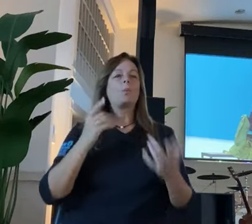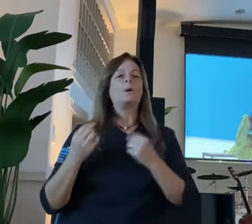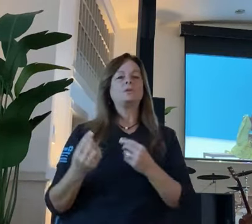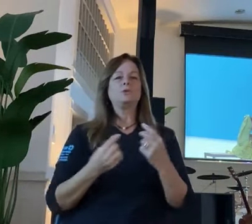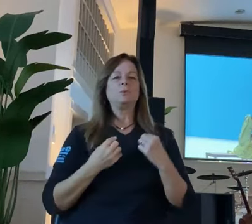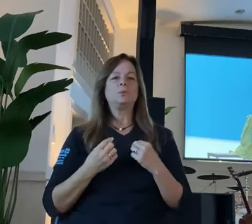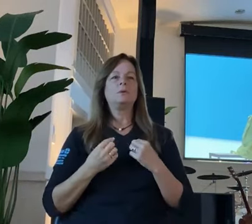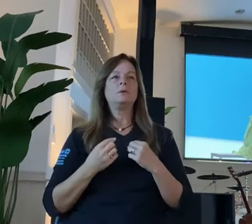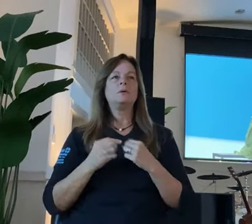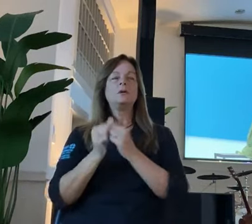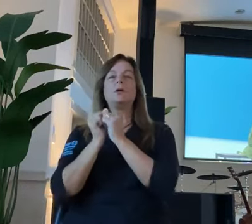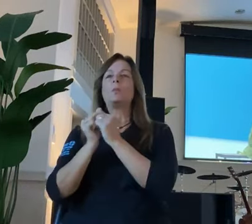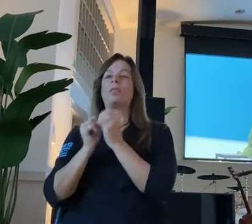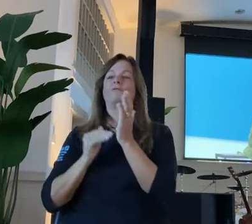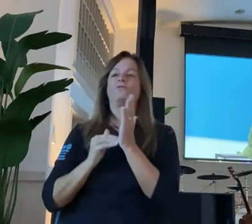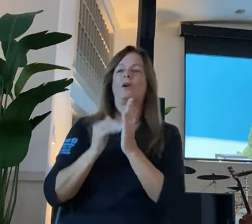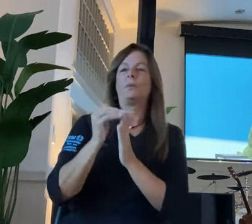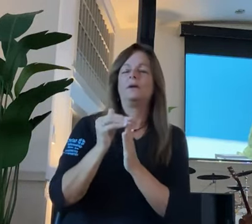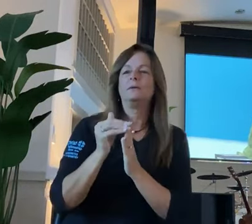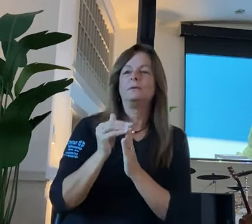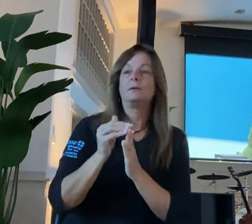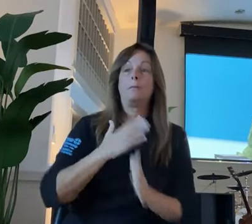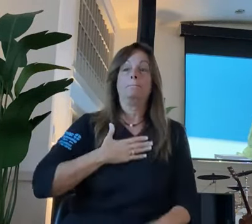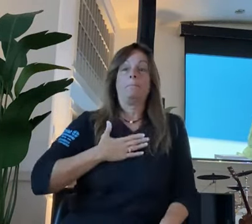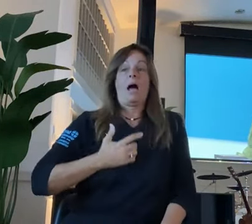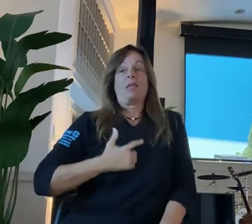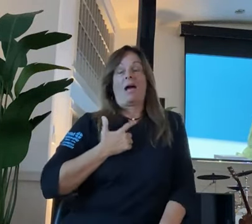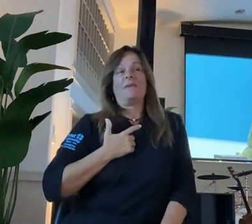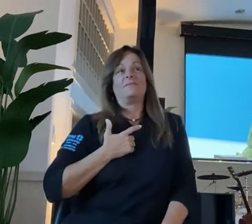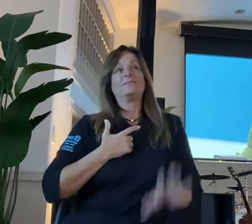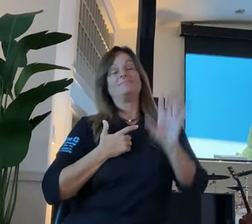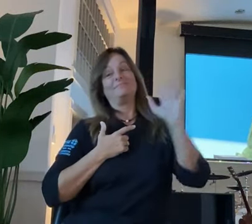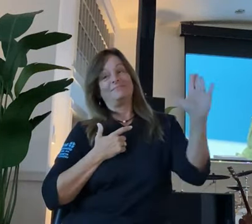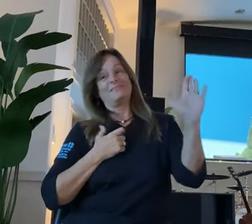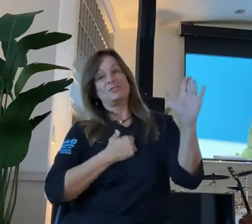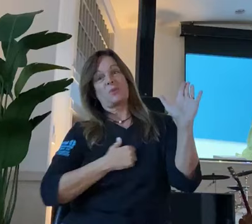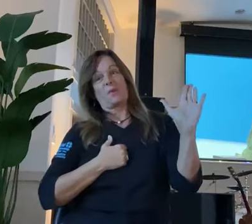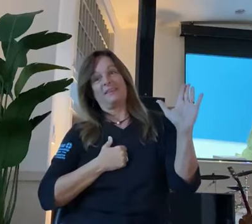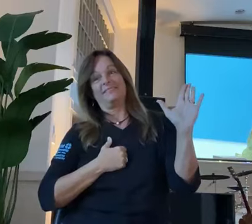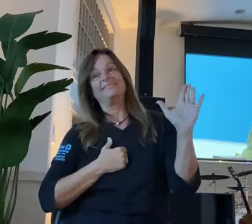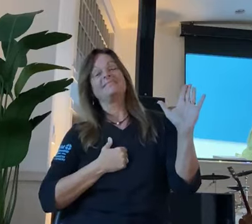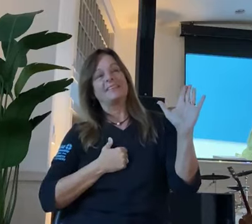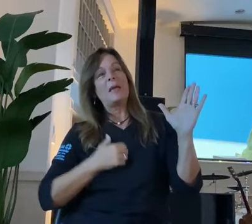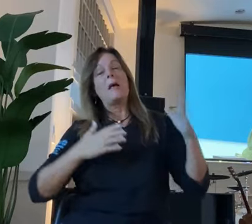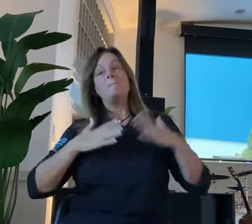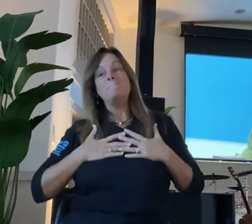works the most frequently in my life, I am sorry to say.